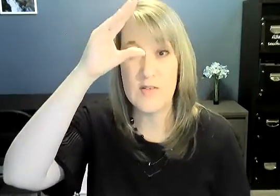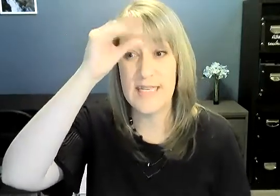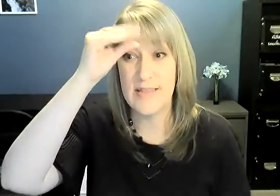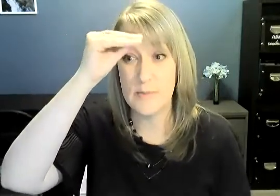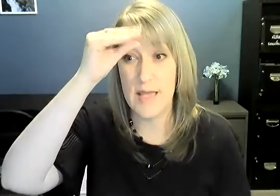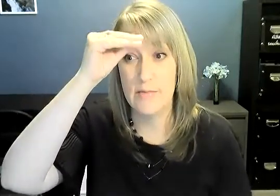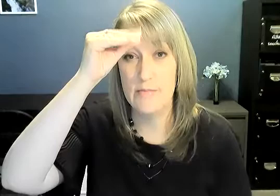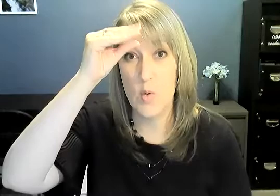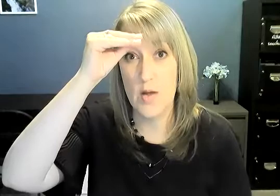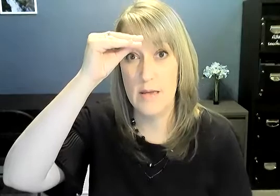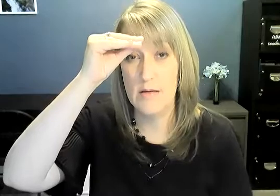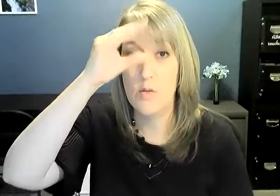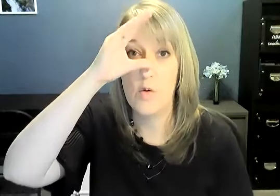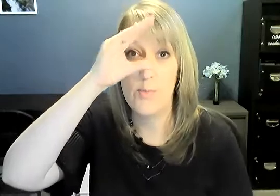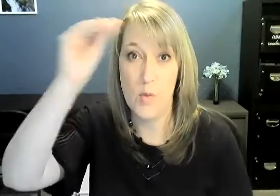it this way, boy or boy.